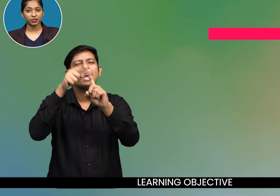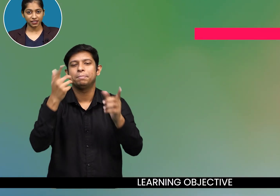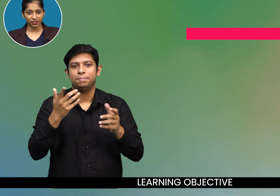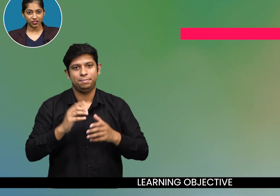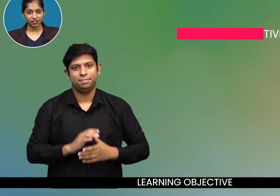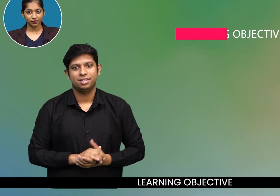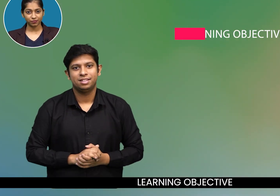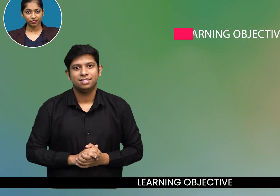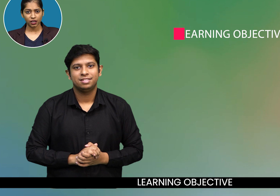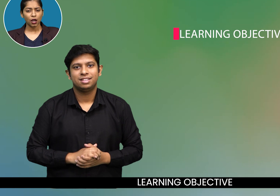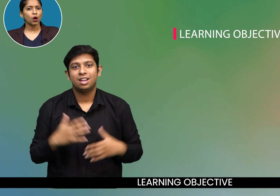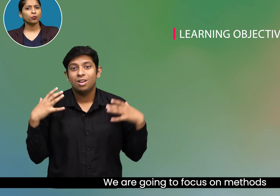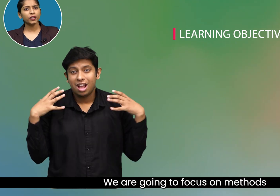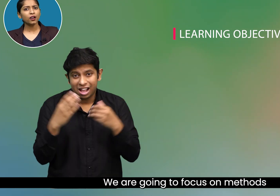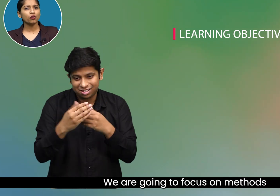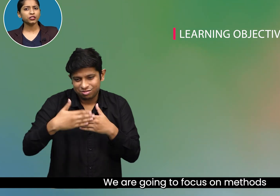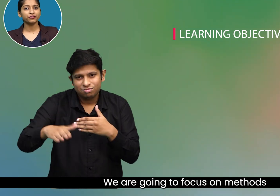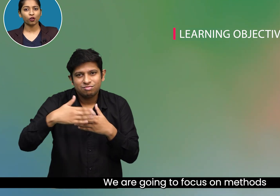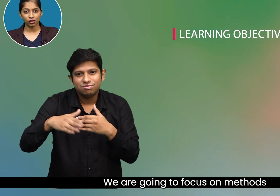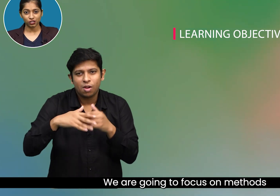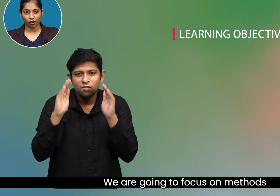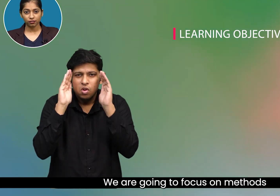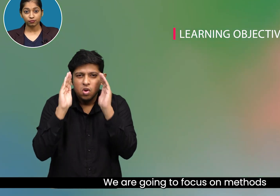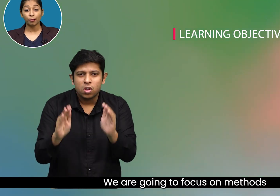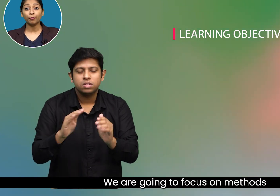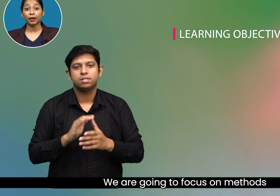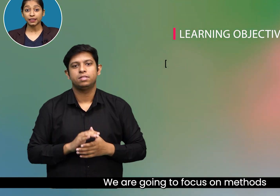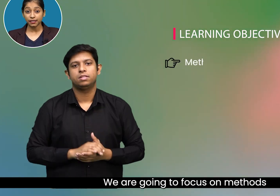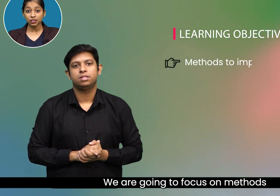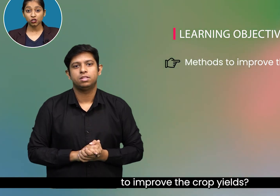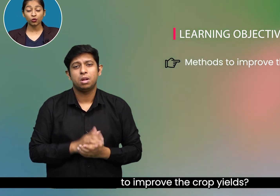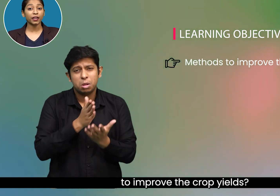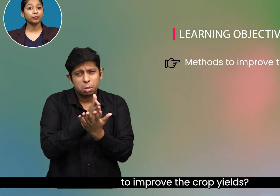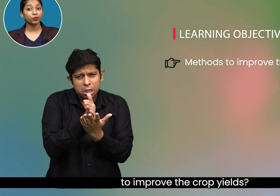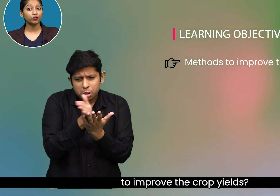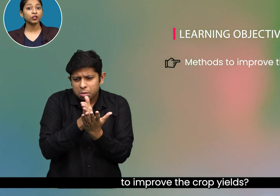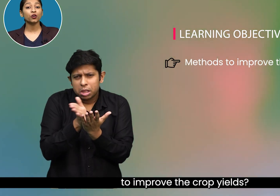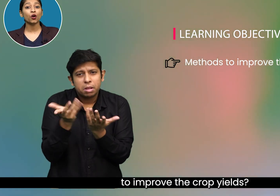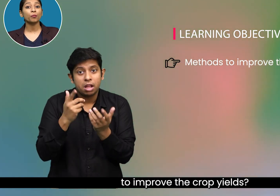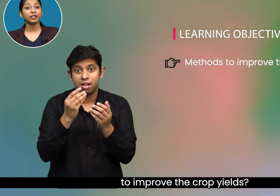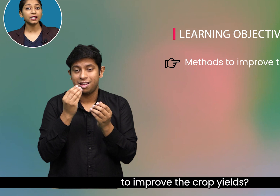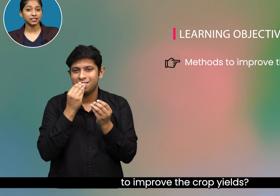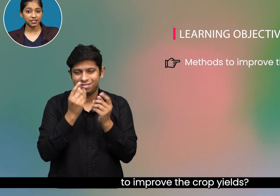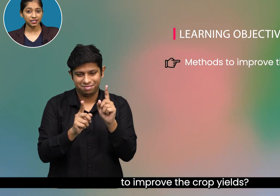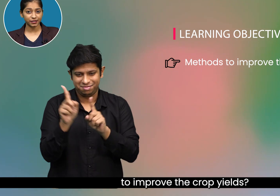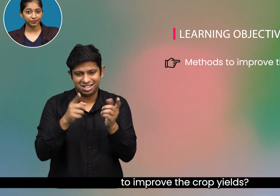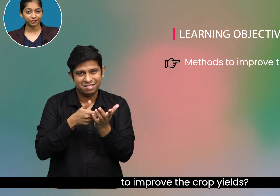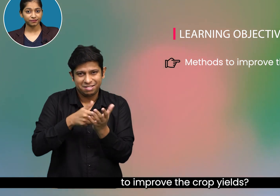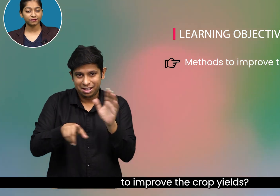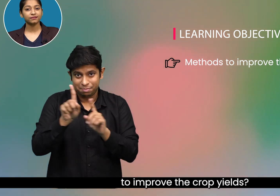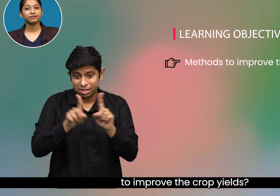Learning objectives. We are going to focus on methods to improve the crop